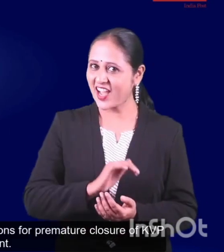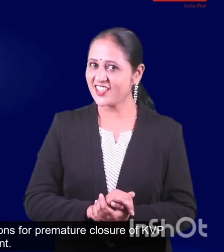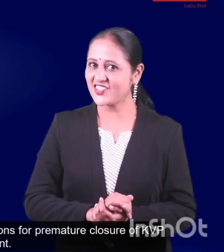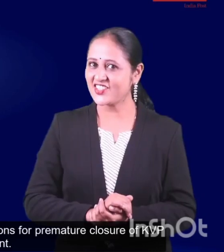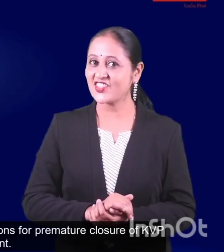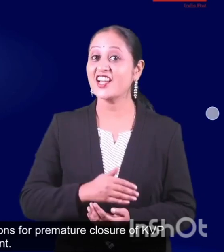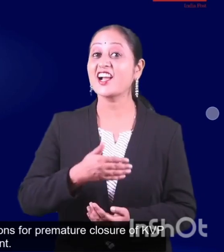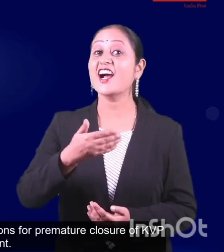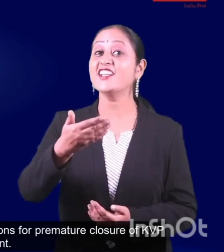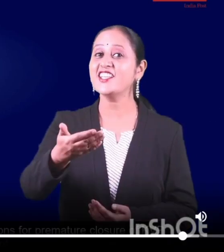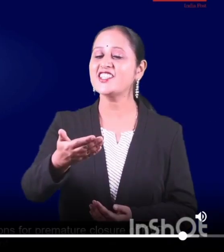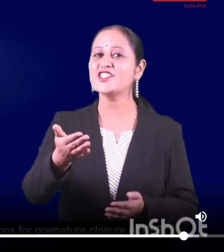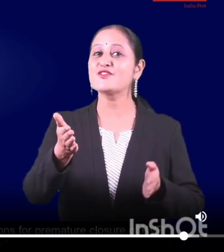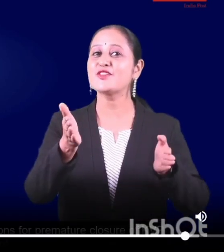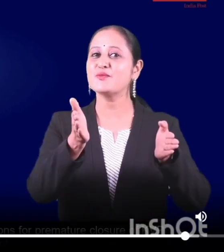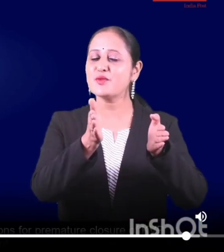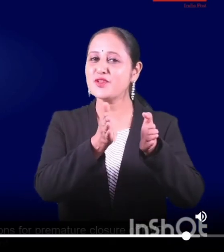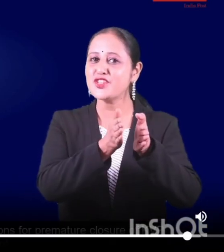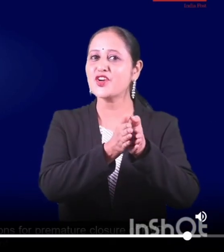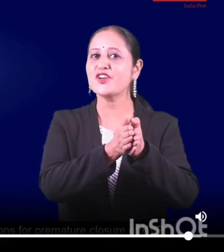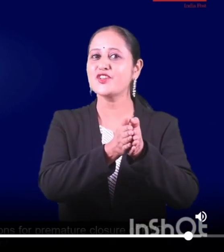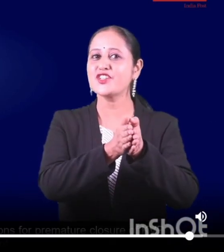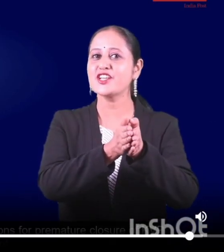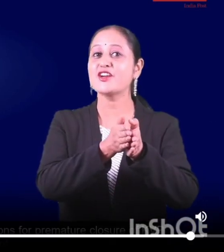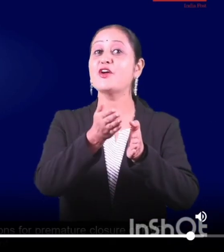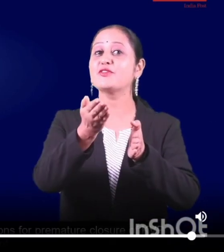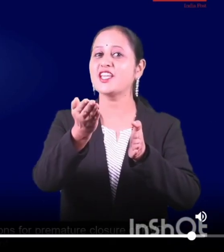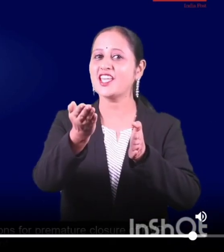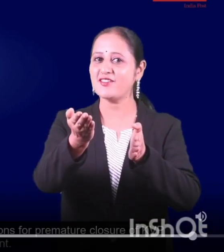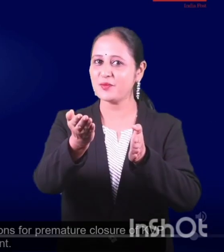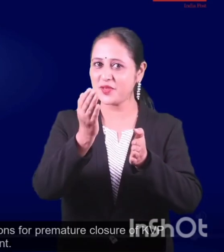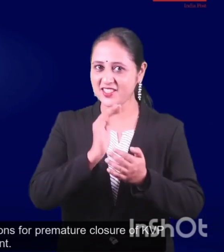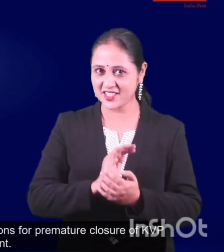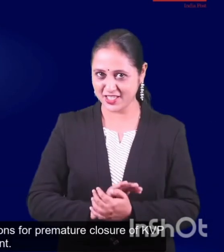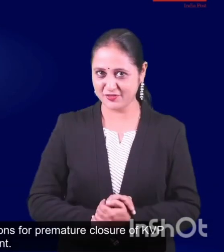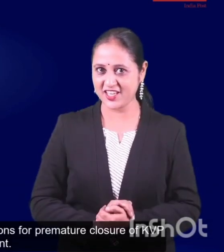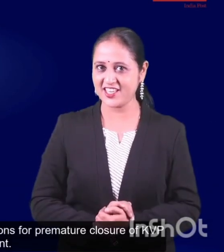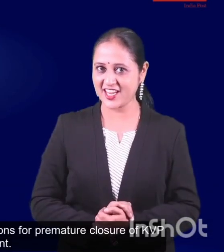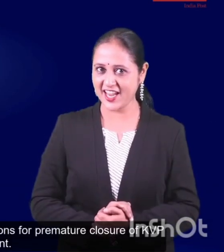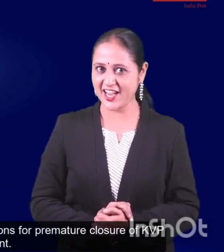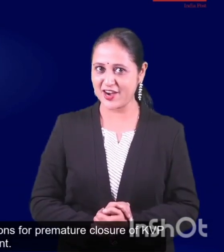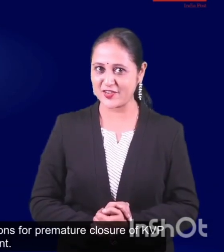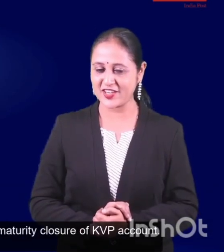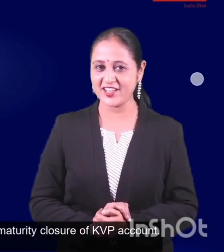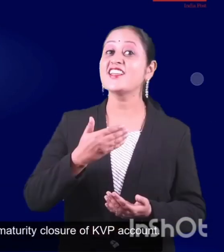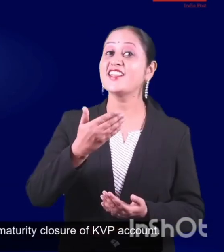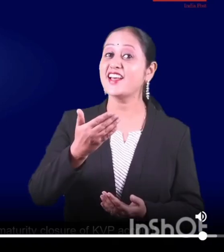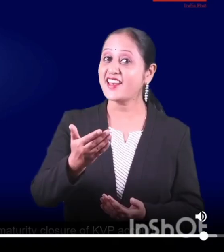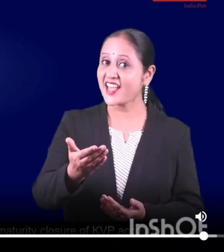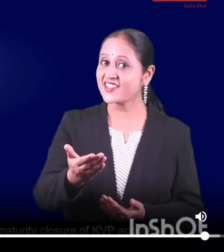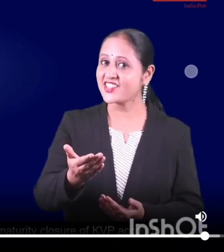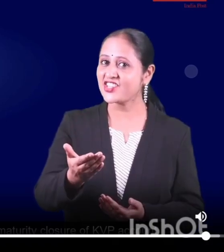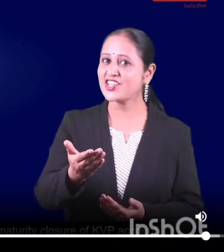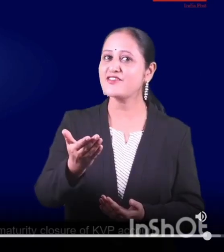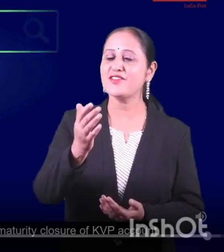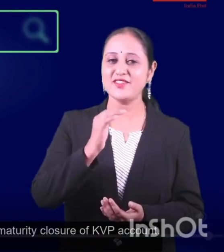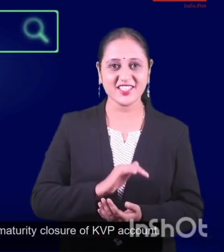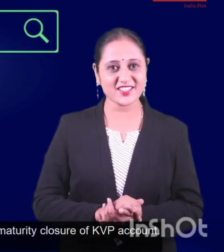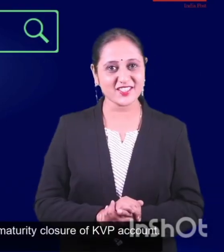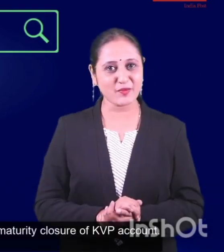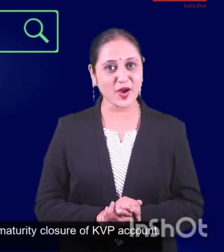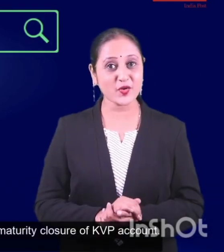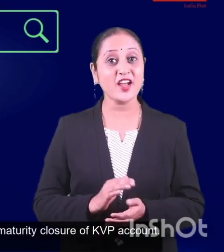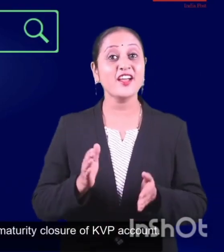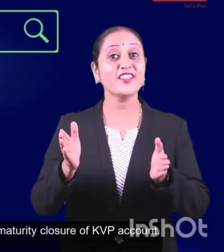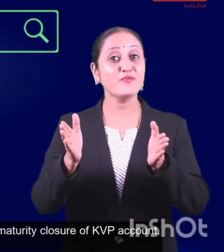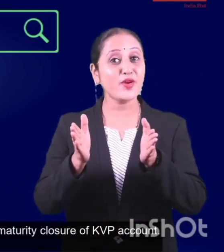Friends, hope you have understood the conditions for the premature closure of the KVP certificate account. In our next